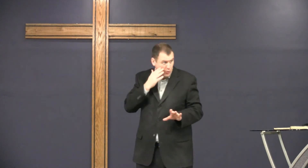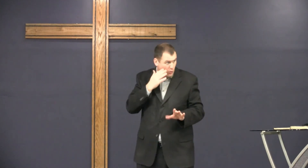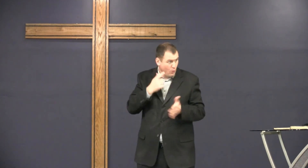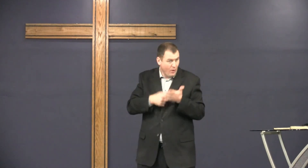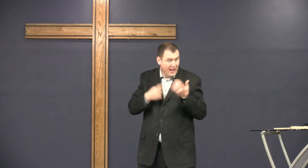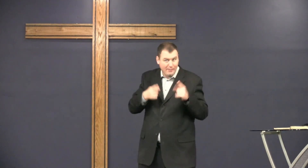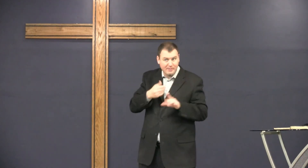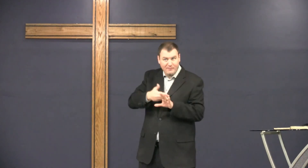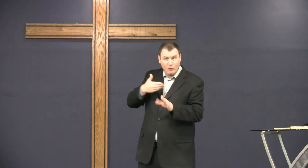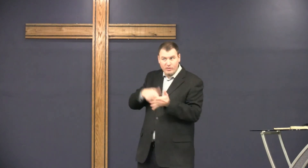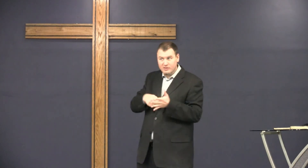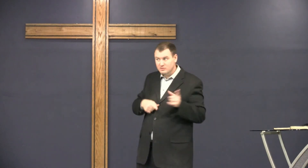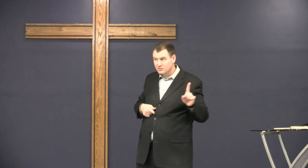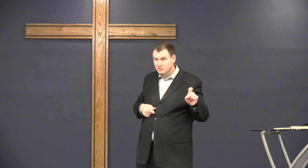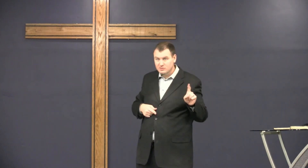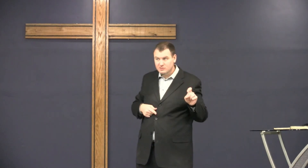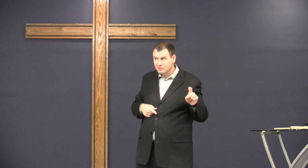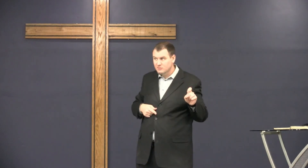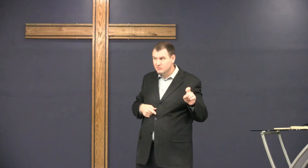Do you know what happened right before this day?